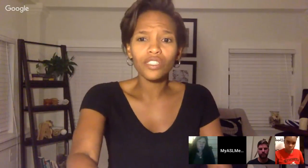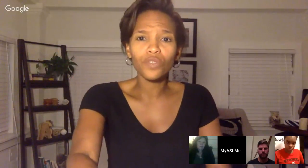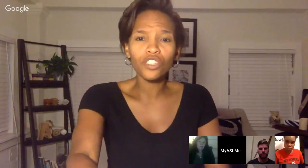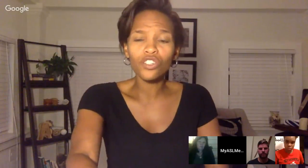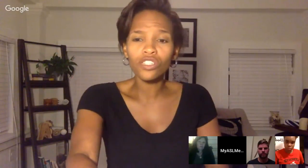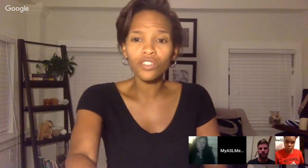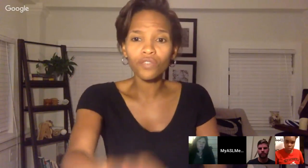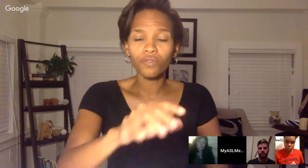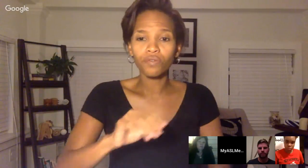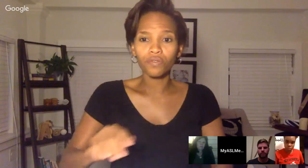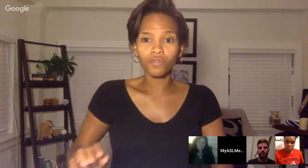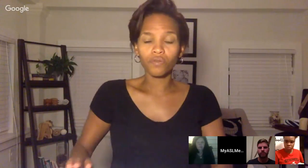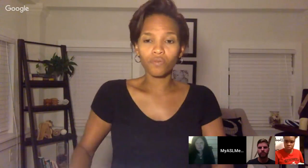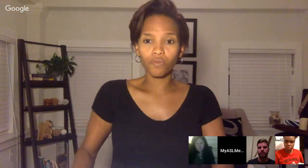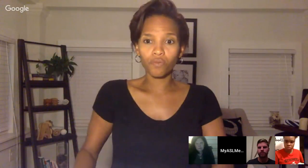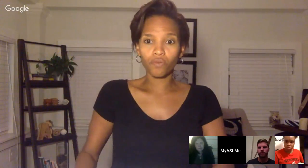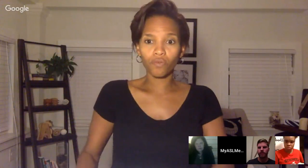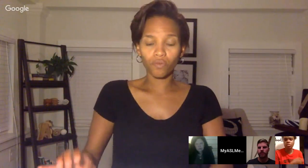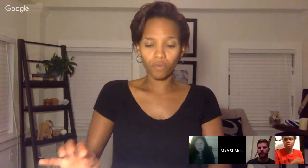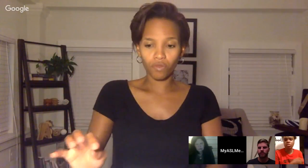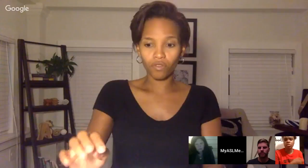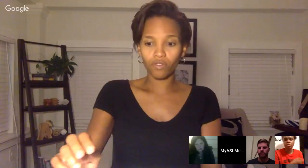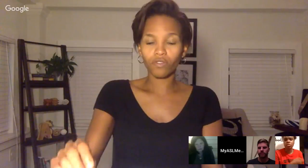Justin, what did you just do?